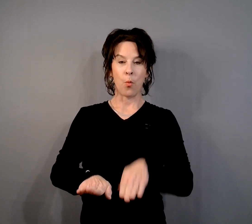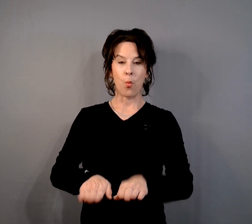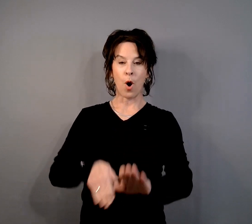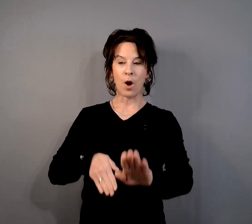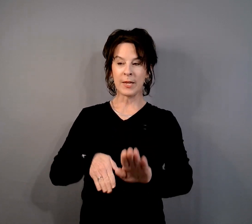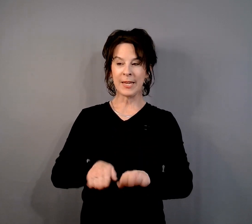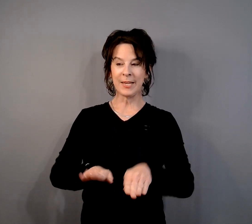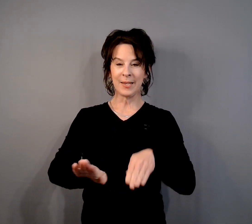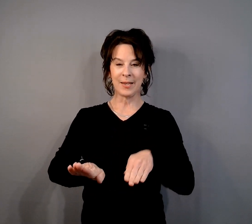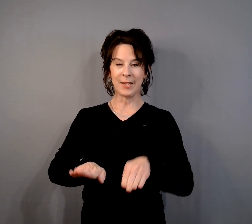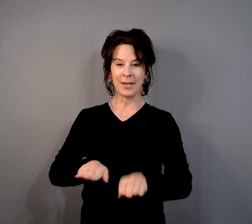Walking